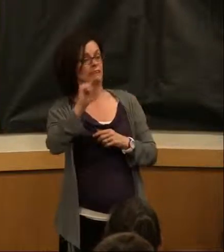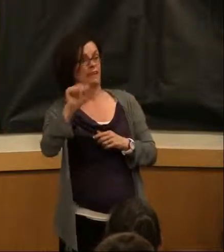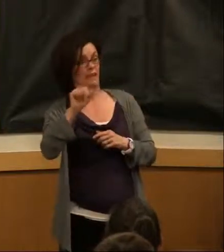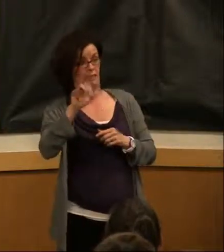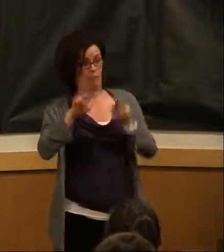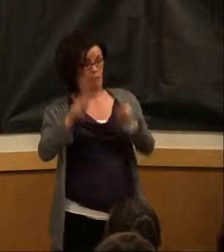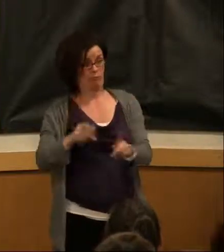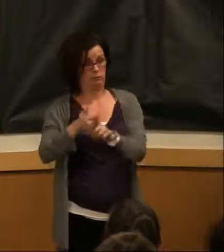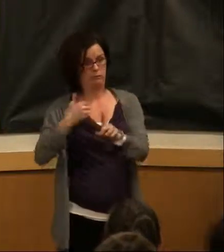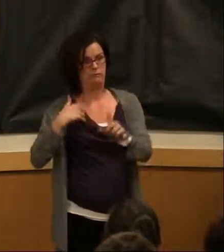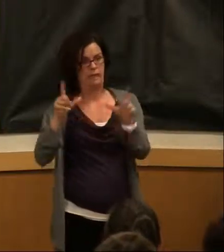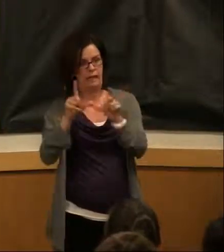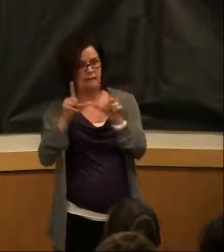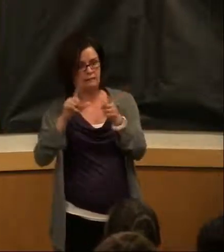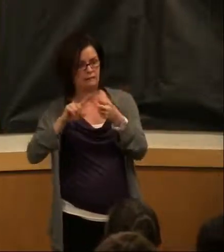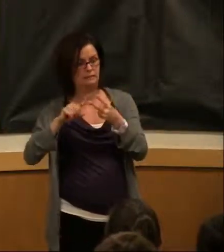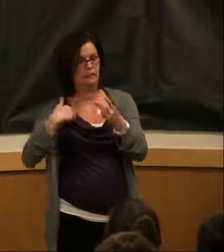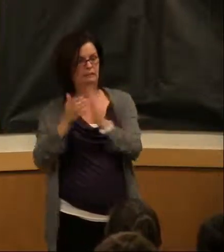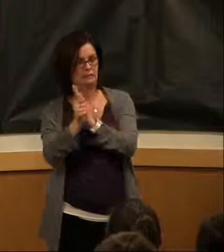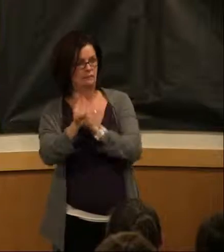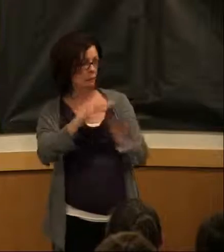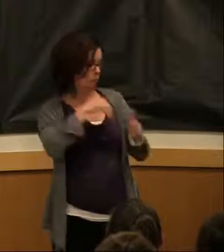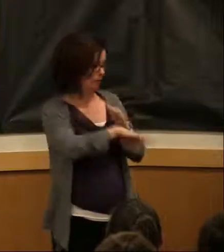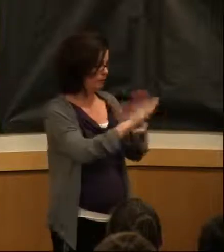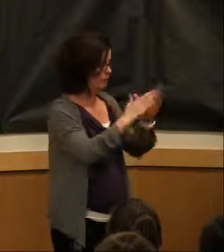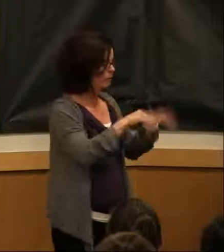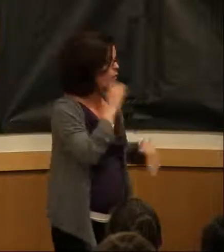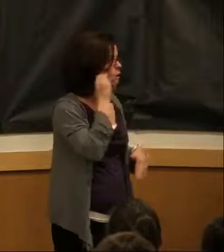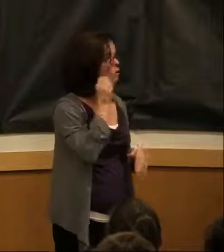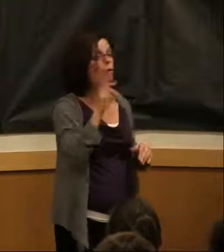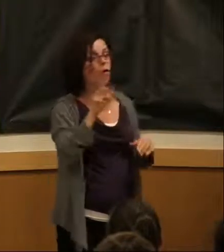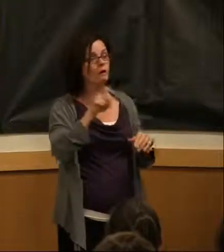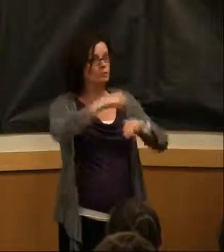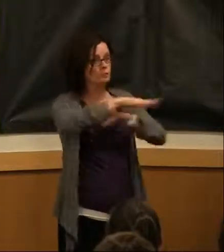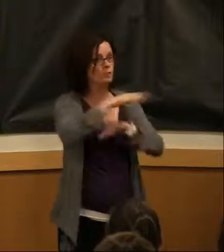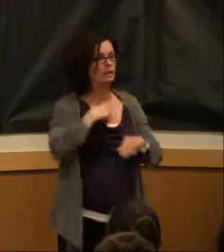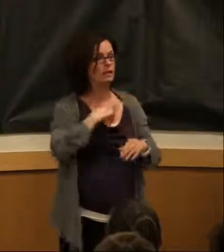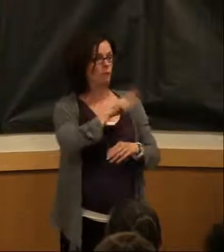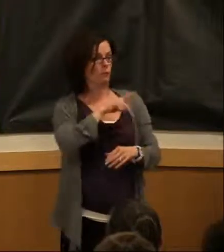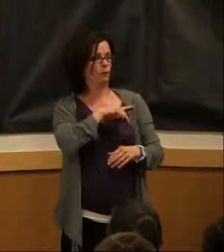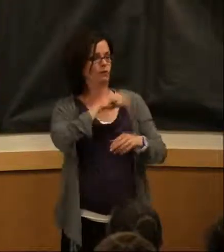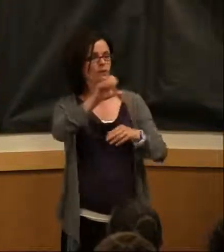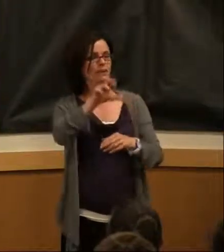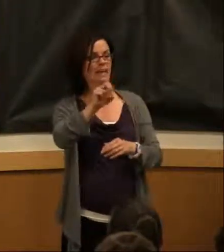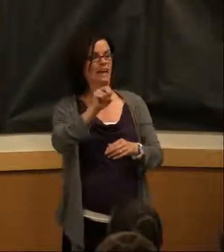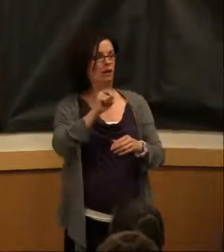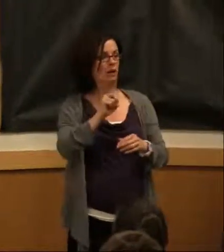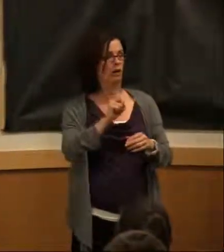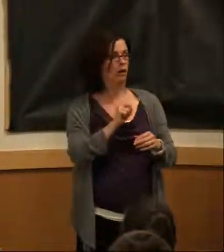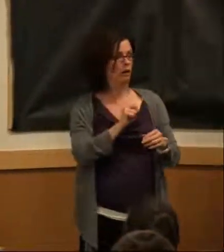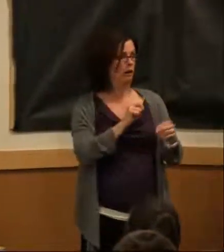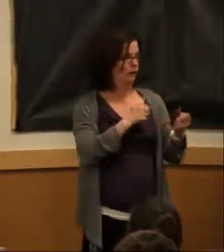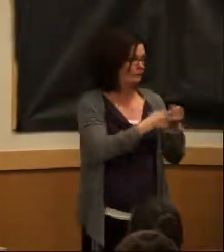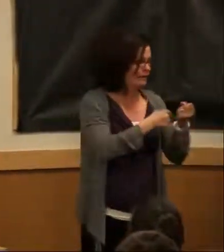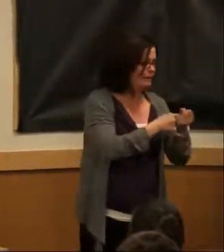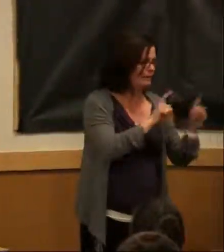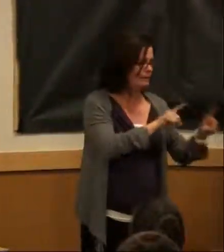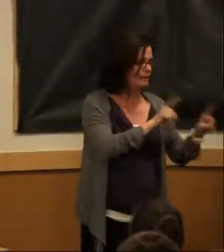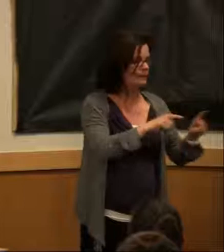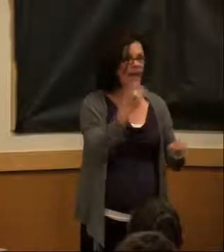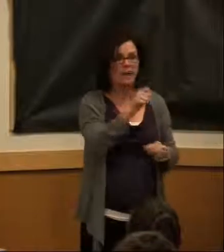home, or can we send a personal care attendant? Any of you can be a personal care